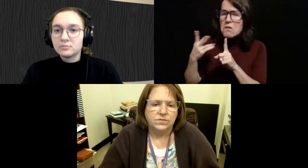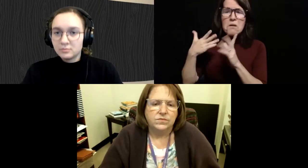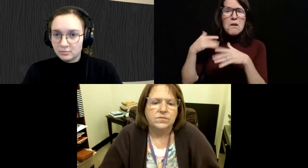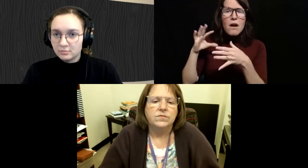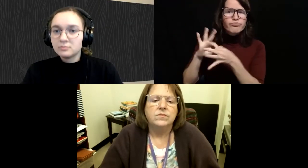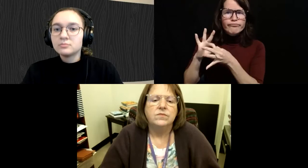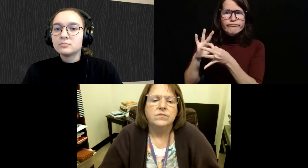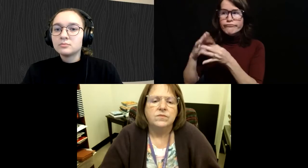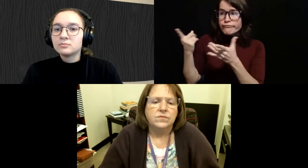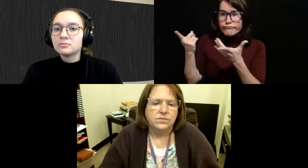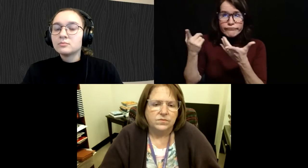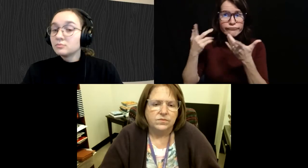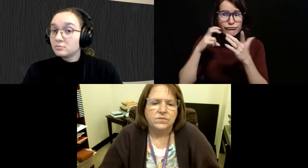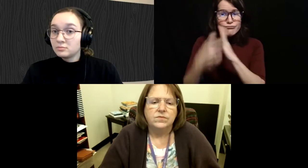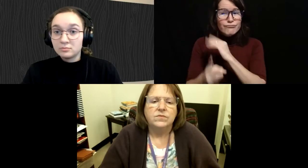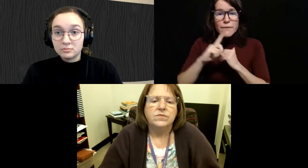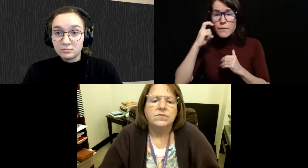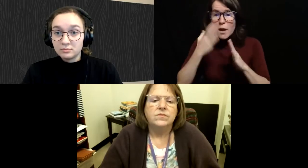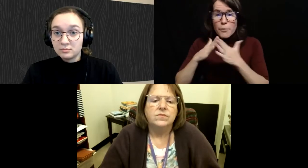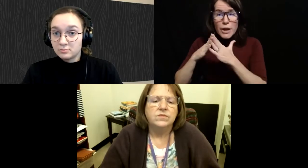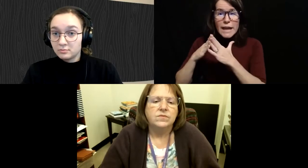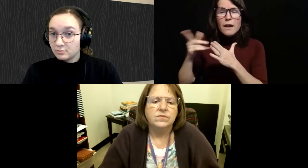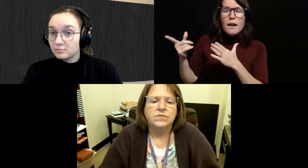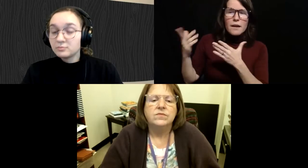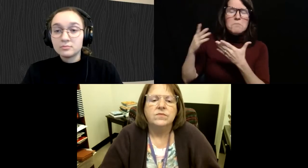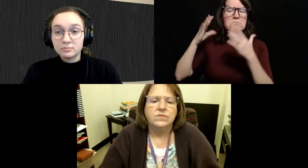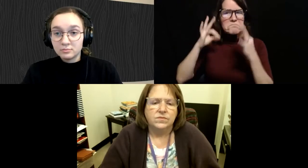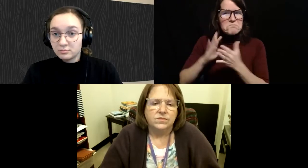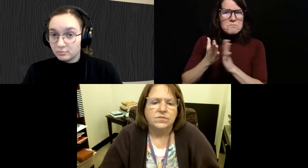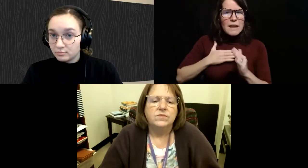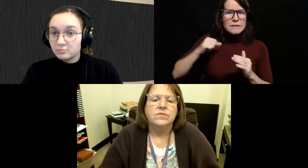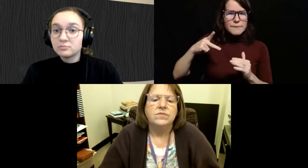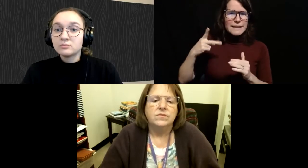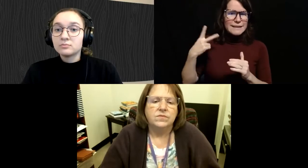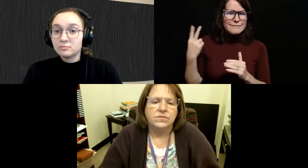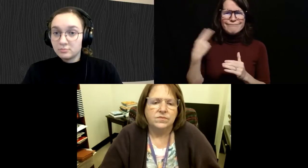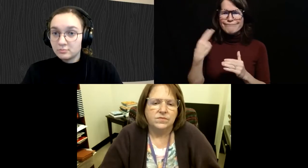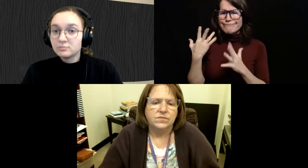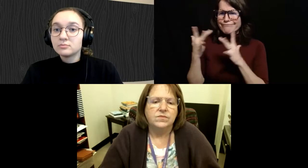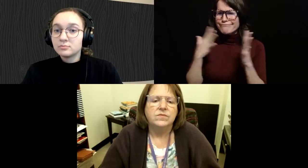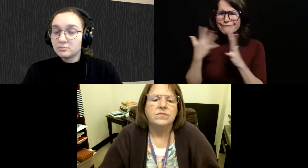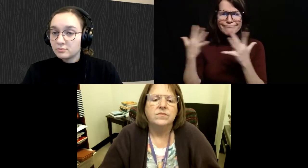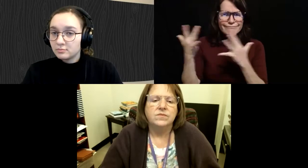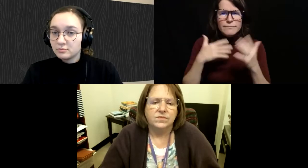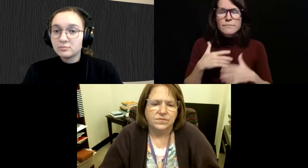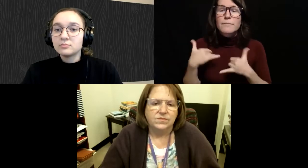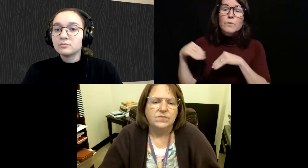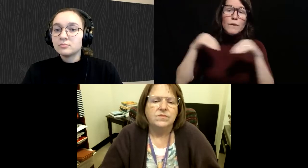CDI, and we connected. And this person's involved in the deaf blind community and technically serves kind of